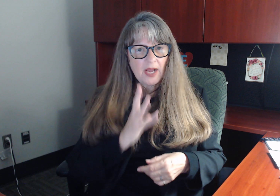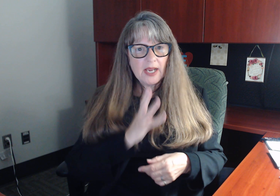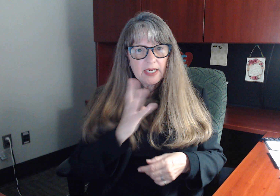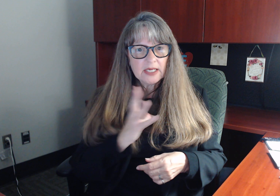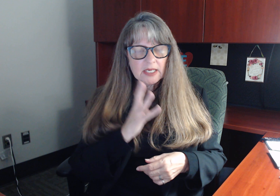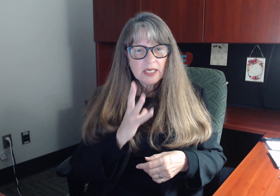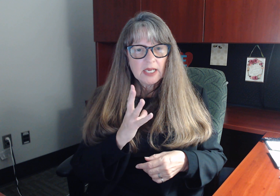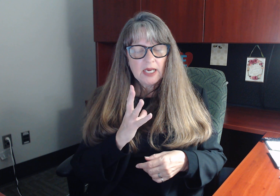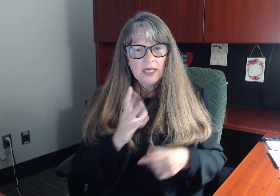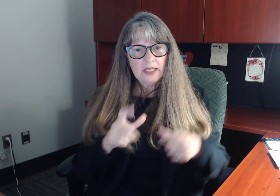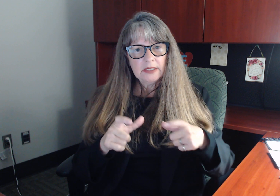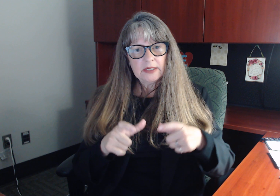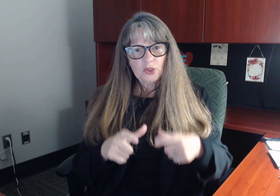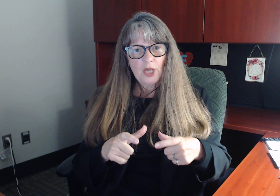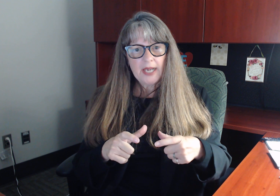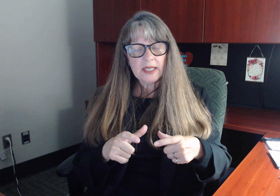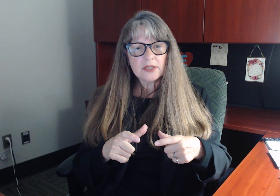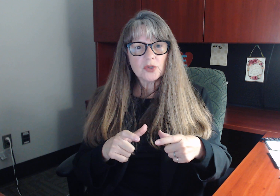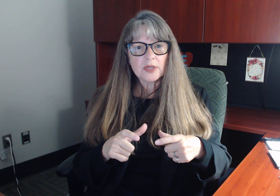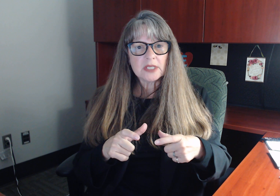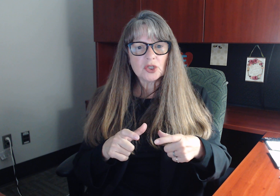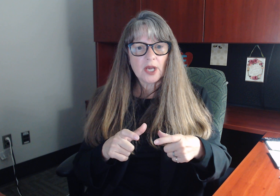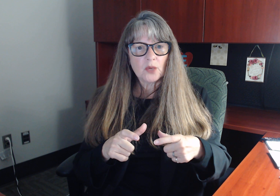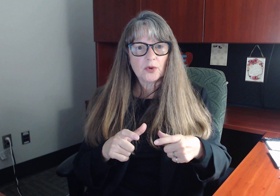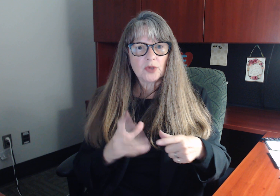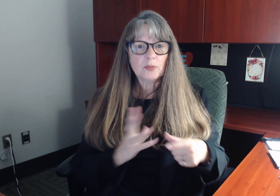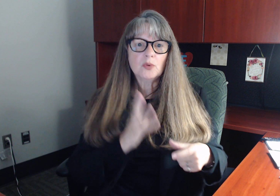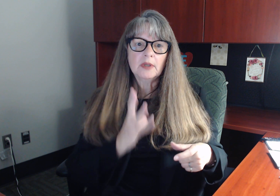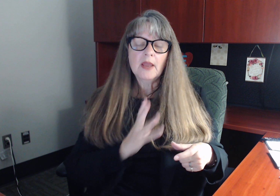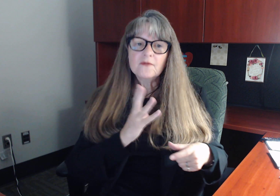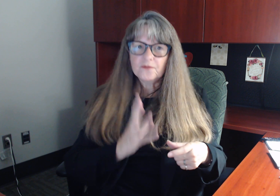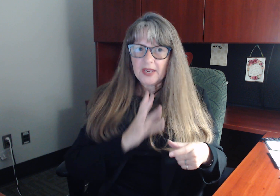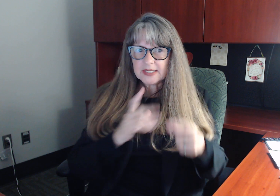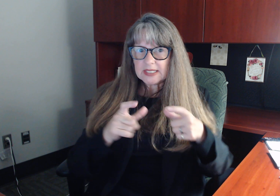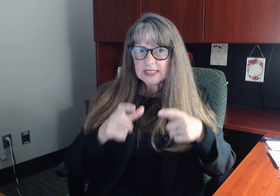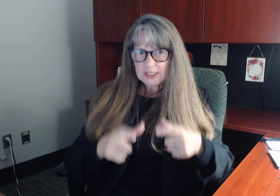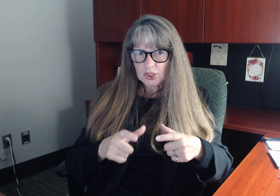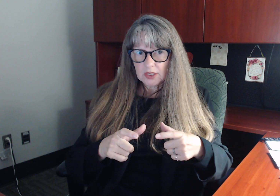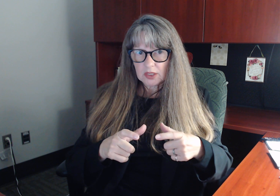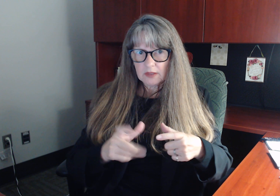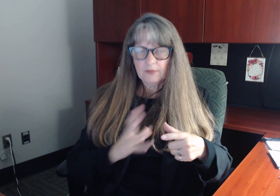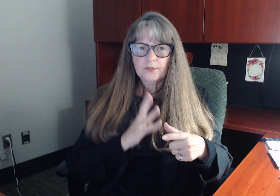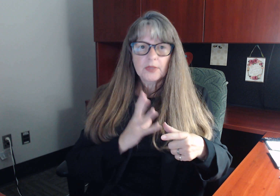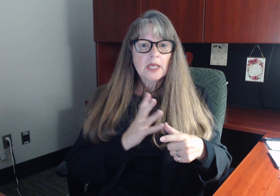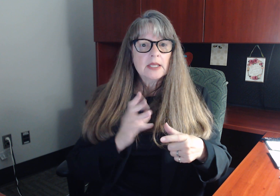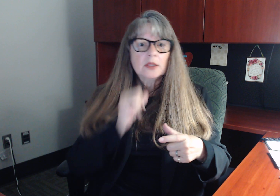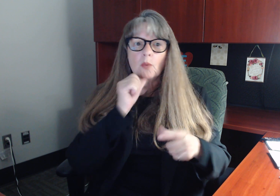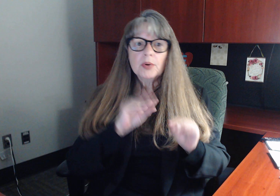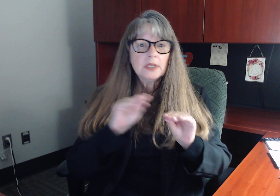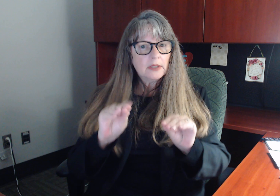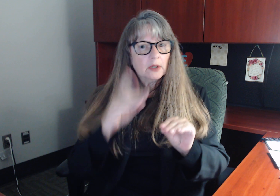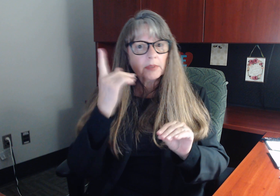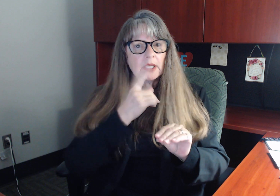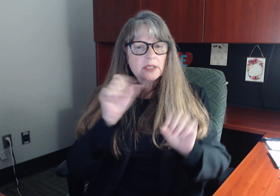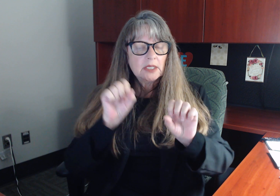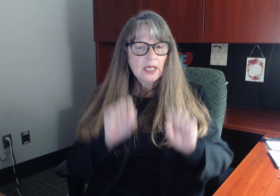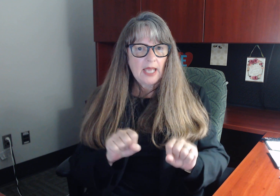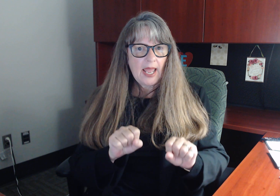fine china. So they said chinaware. So I'm doing fancy dishes. Don't put it in there, because it can